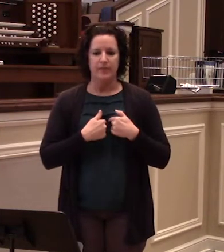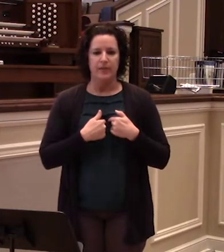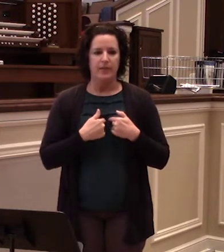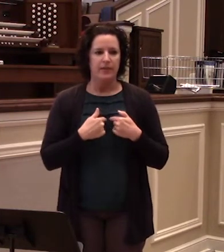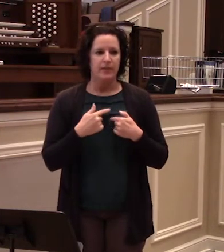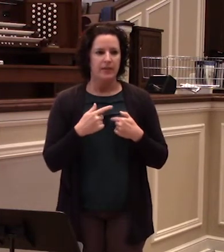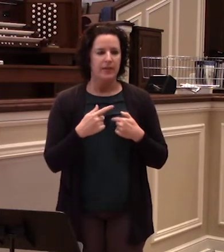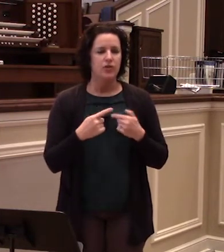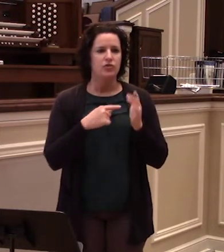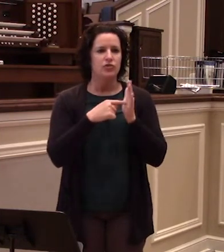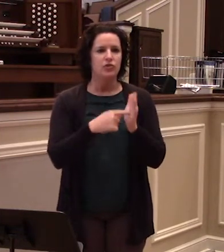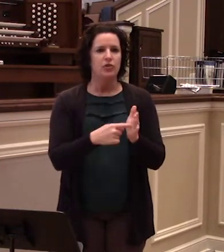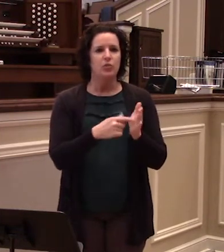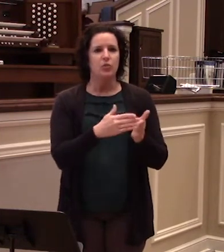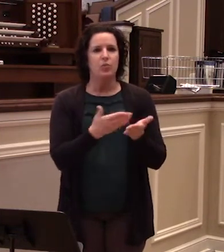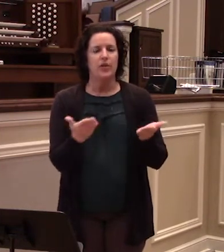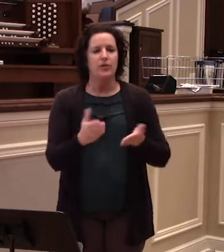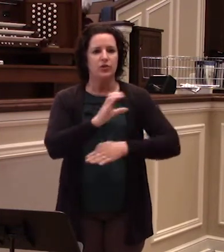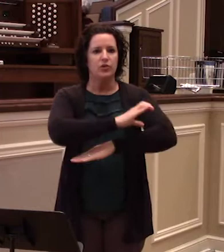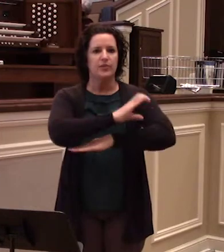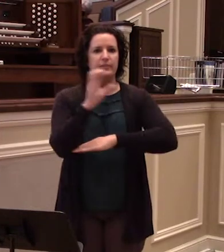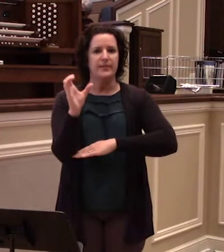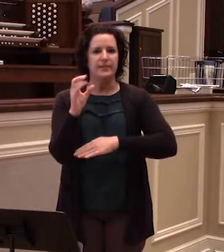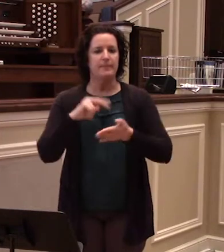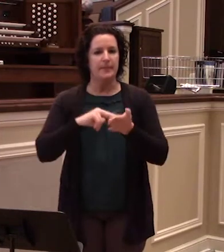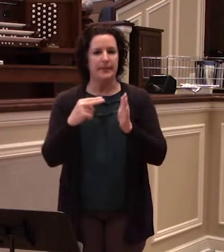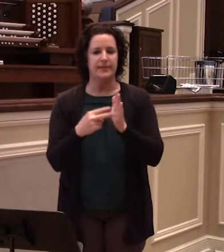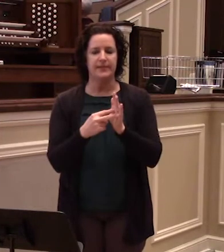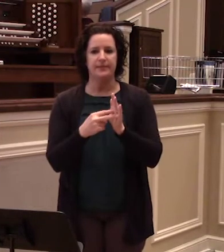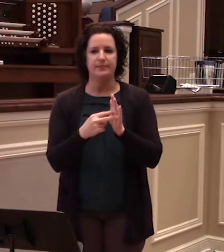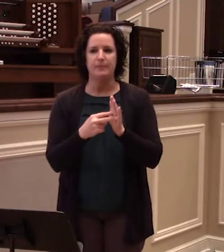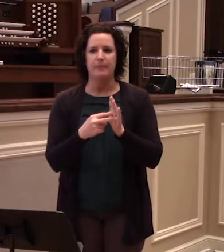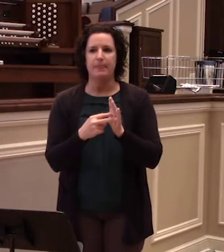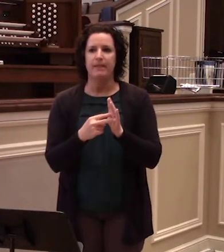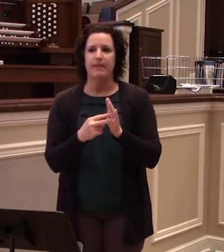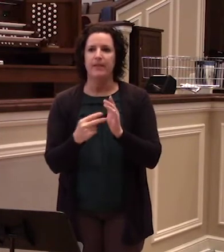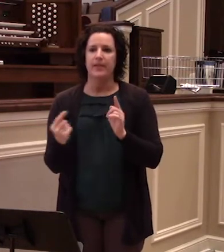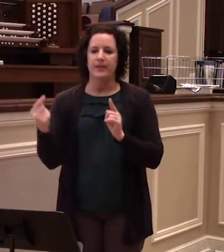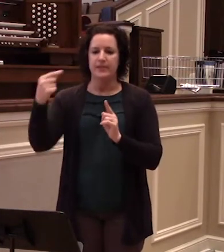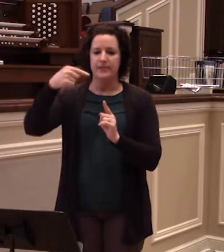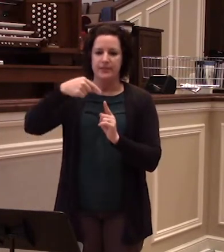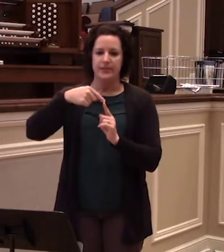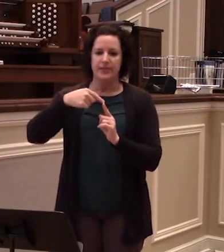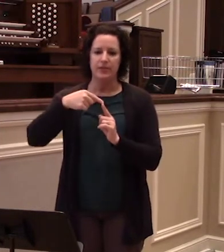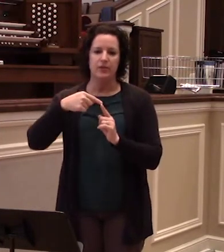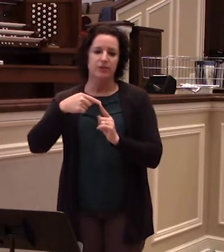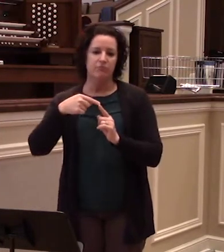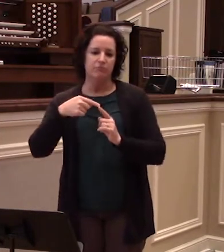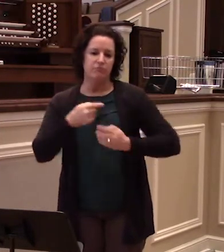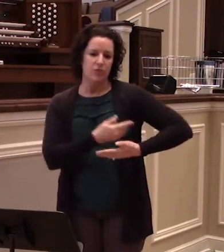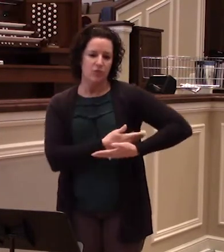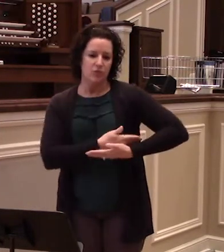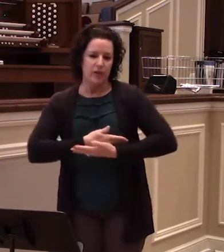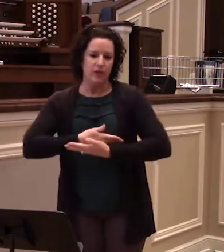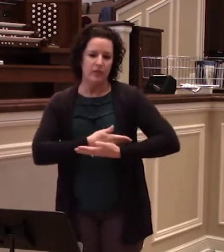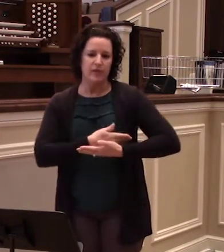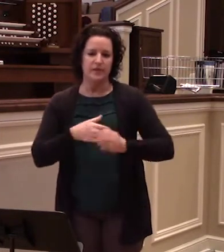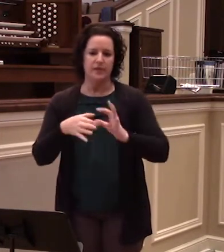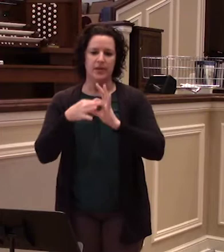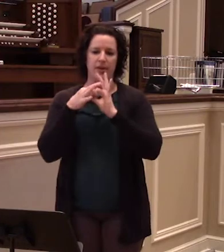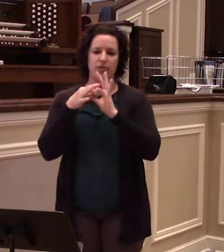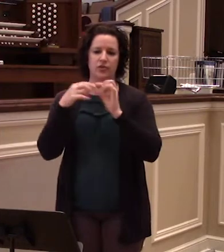little cup. In fact, until the cradle is connected to the cross, you don't understand Christmas. Until the cradle is connected to the